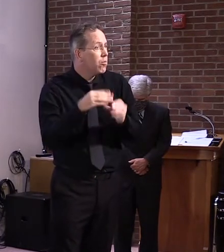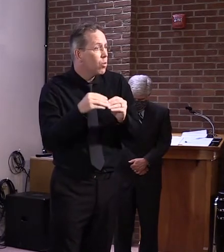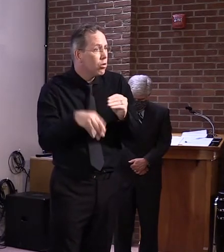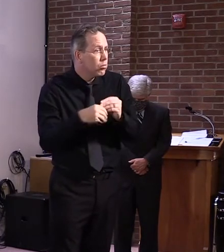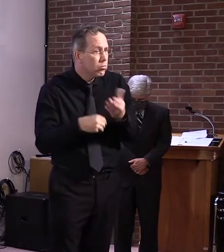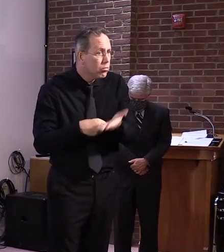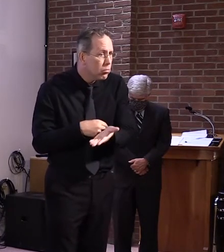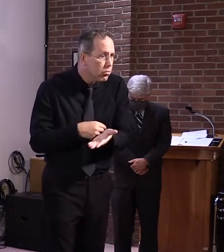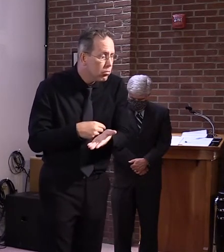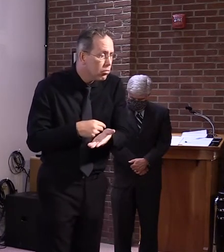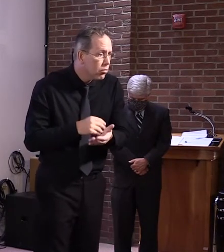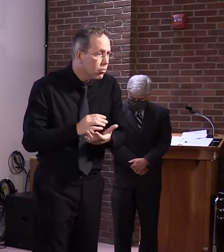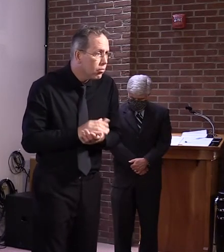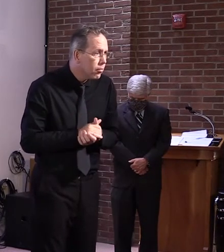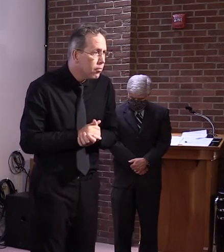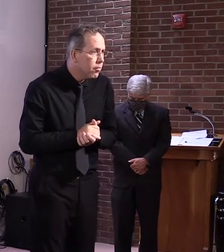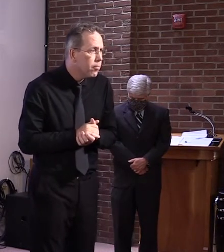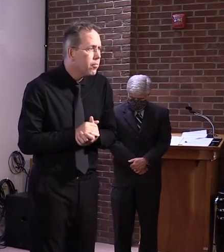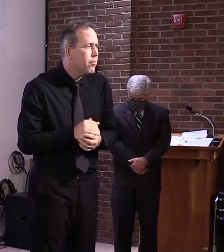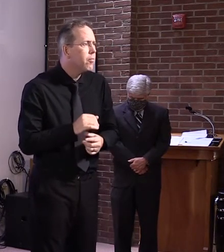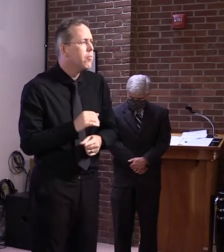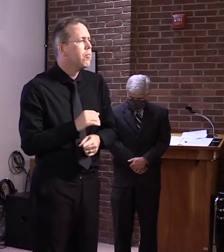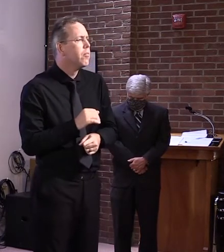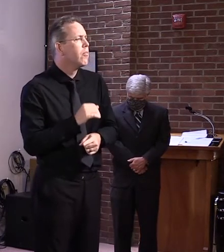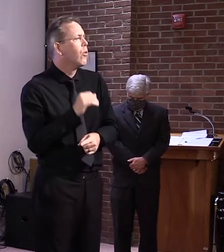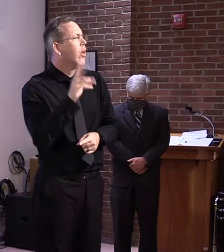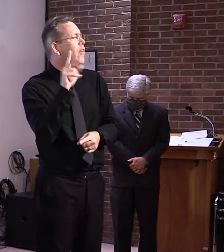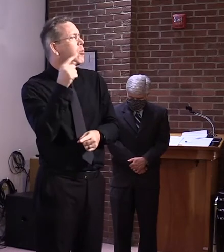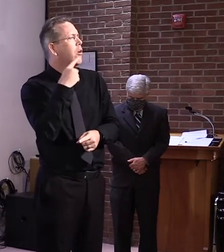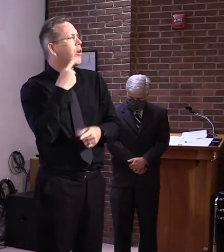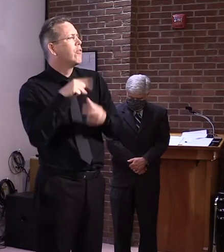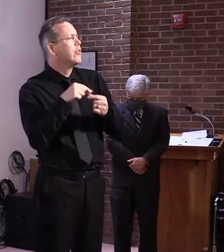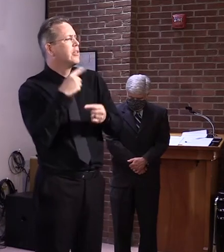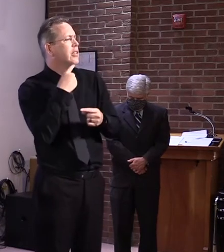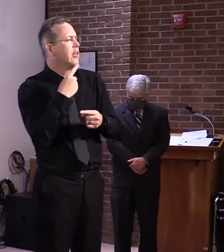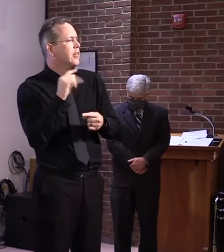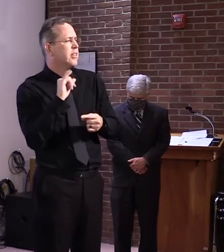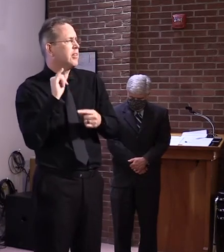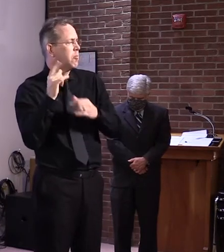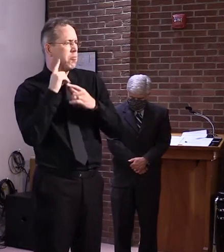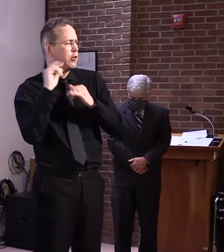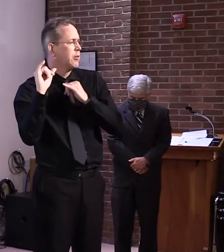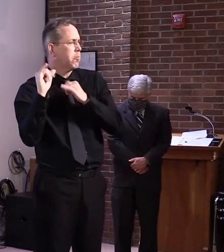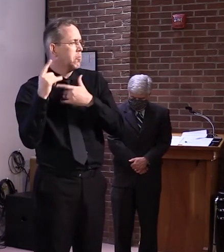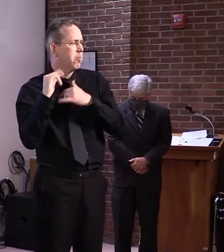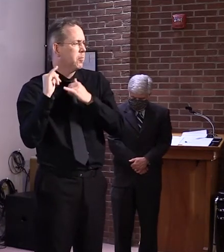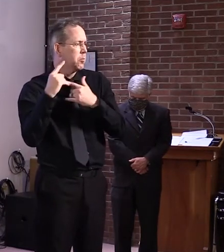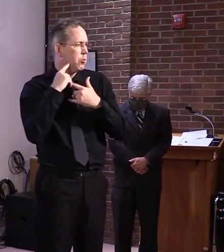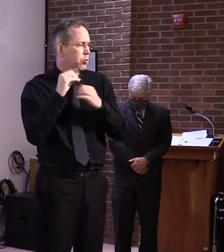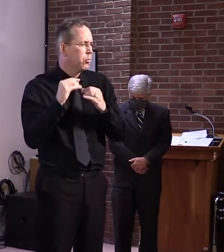No, Governor, I think you hit all the high points. I do know that they are,